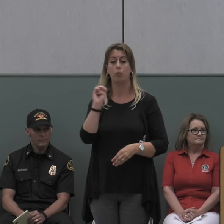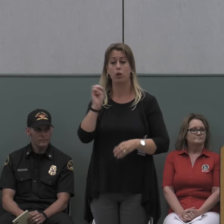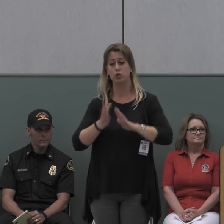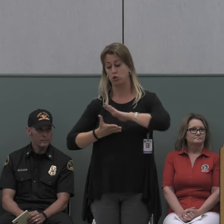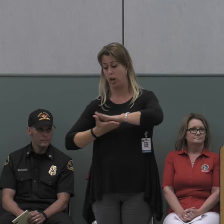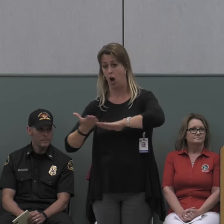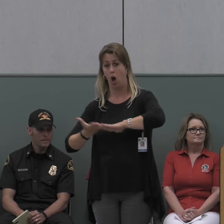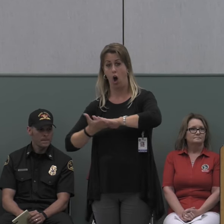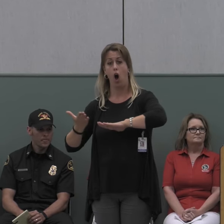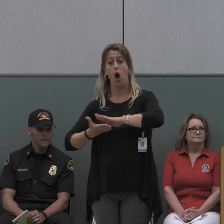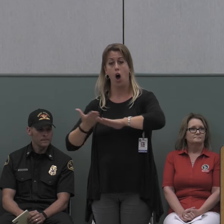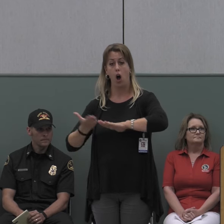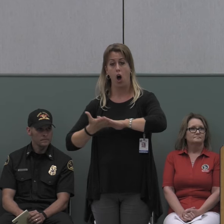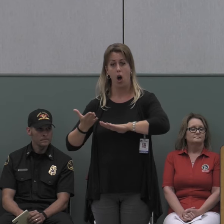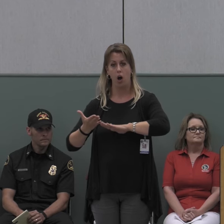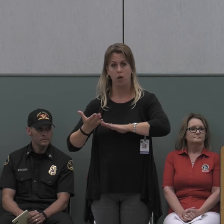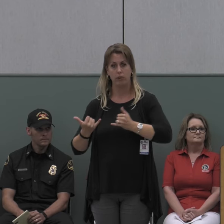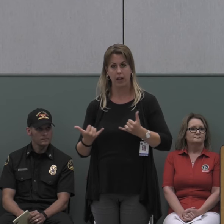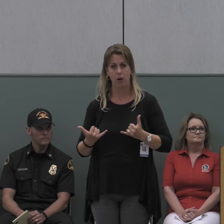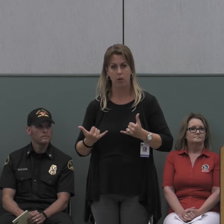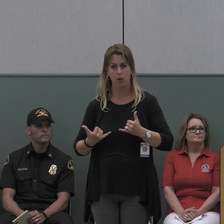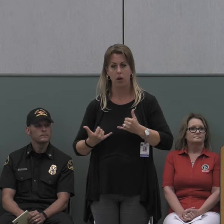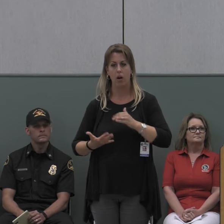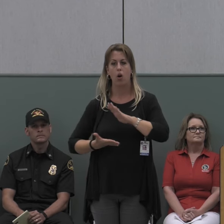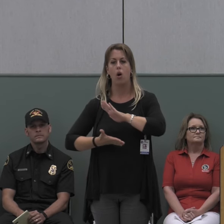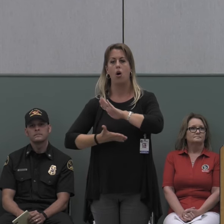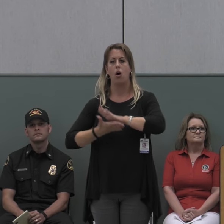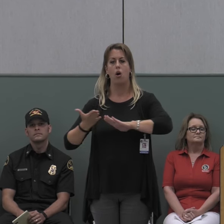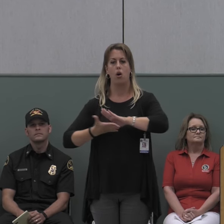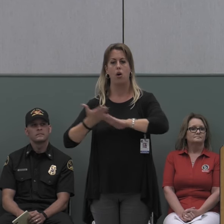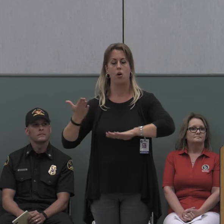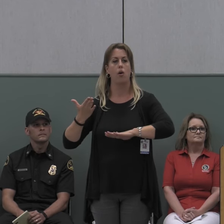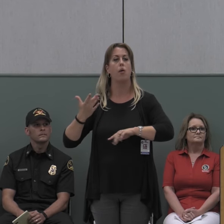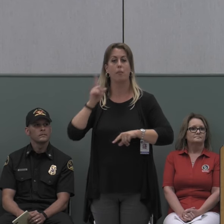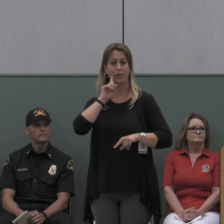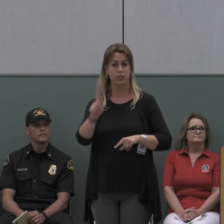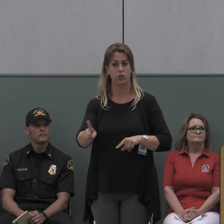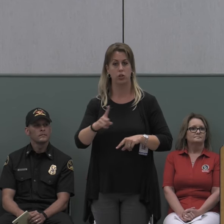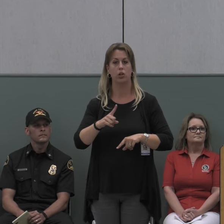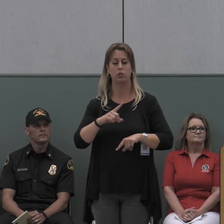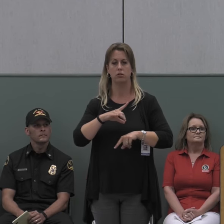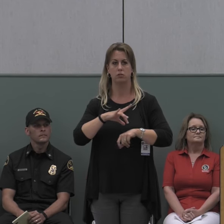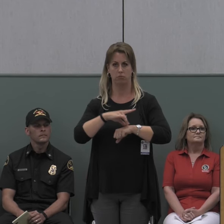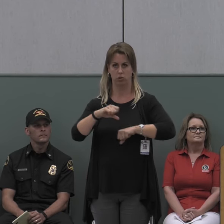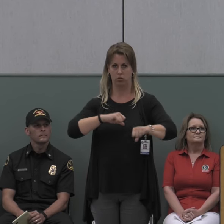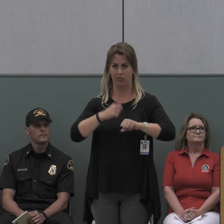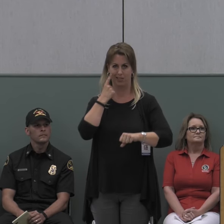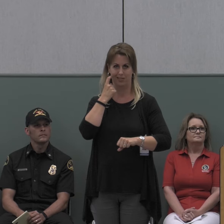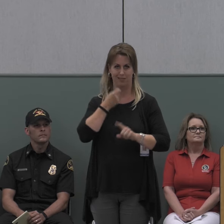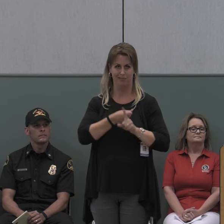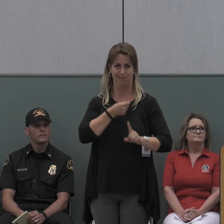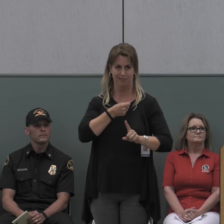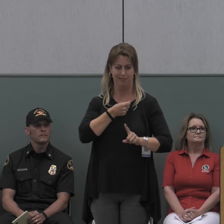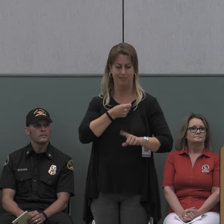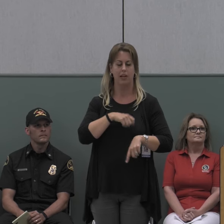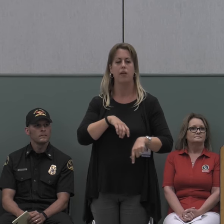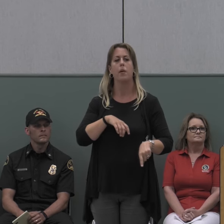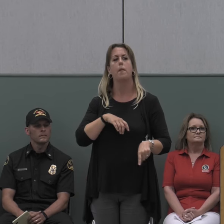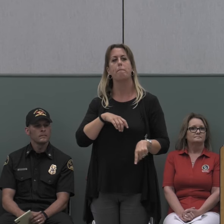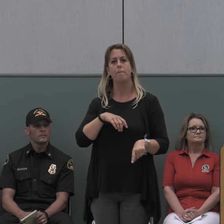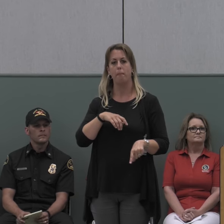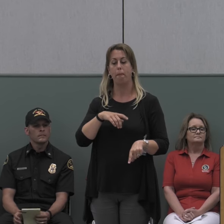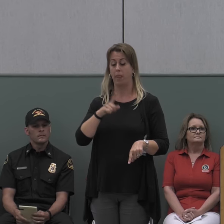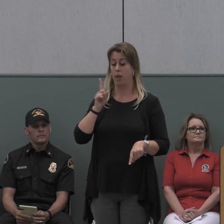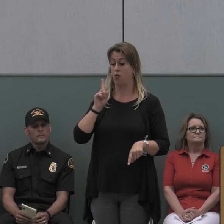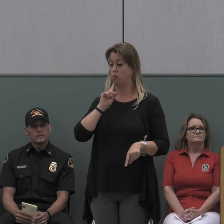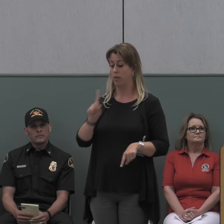literally working around the clock. I know because the other night I stayed up all night watching them to make sure they were working around the clock, to find out what's going on in the